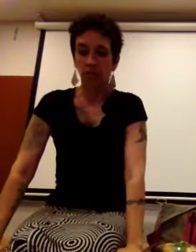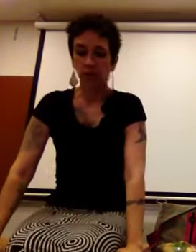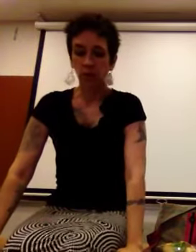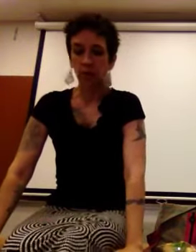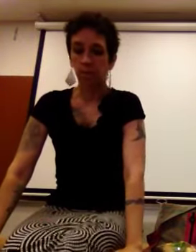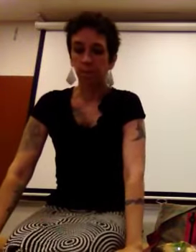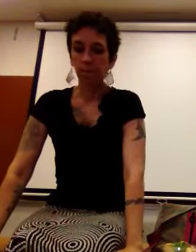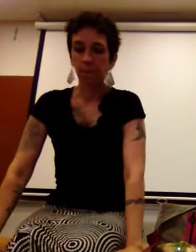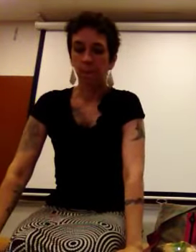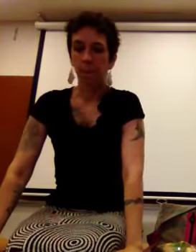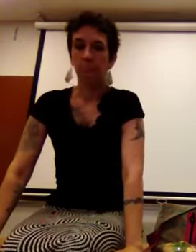So